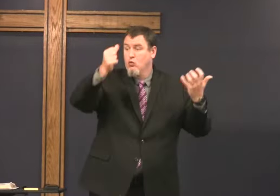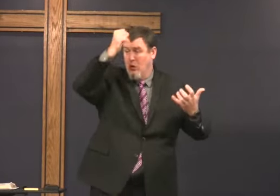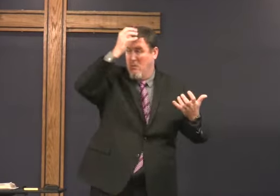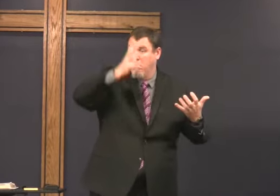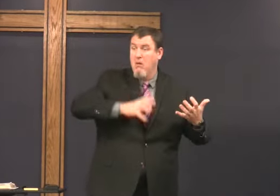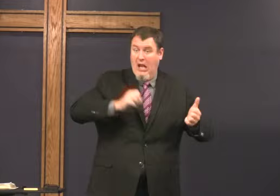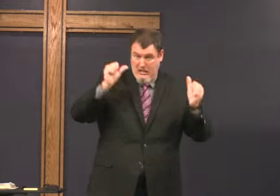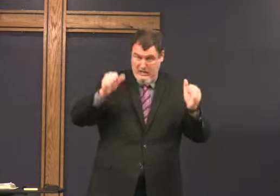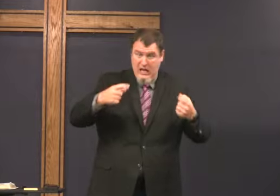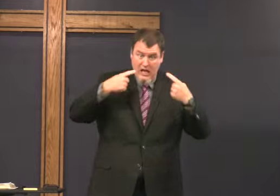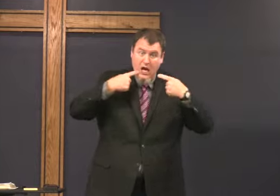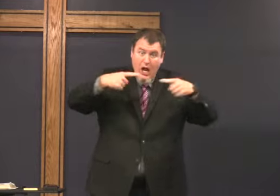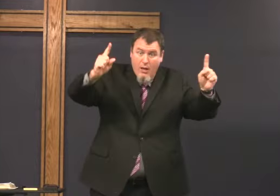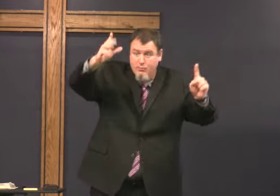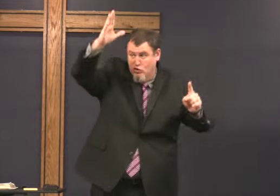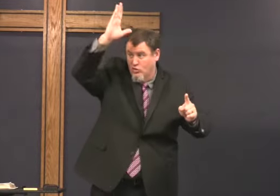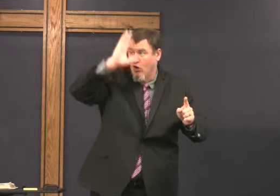Sometimes, when God's angry,